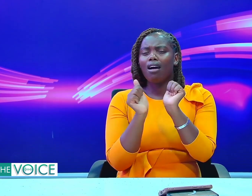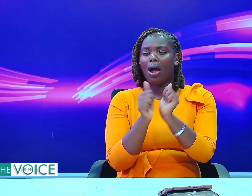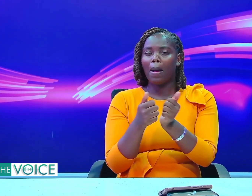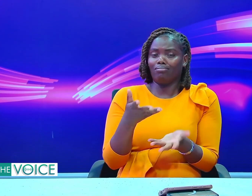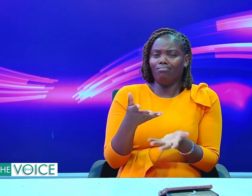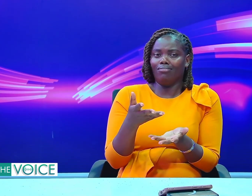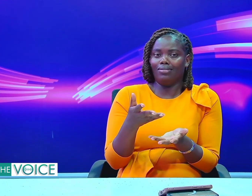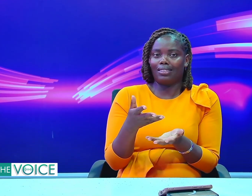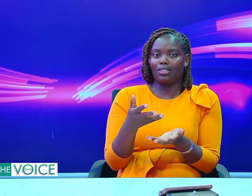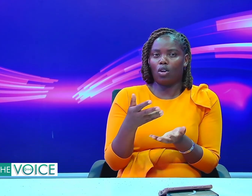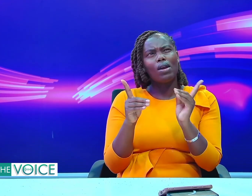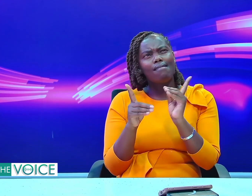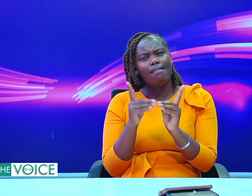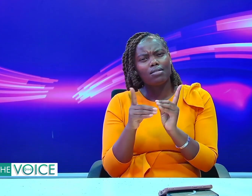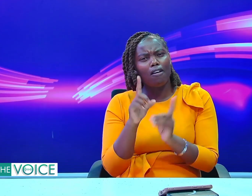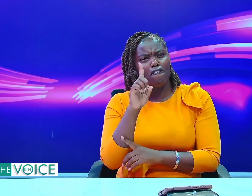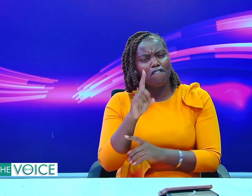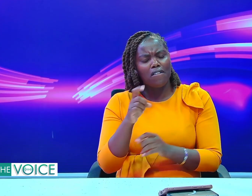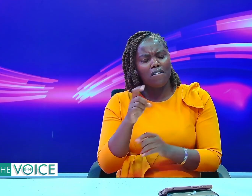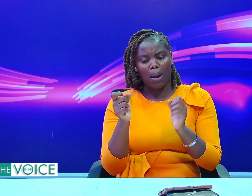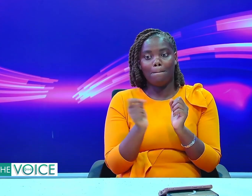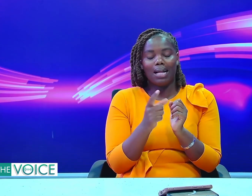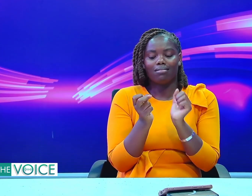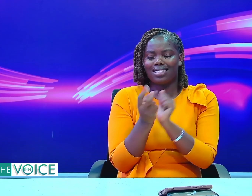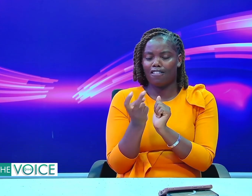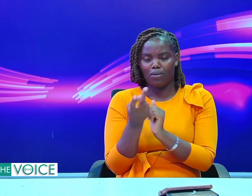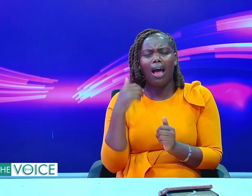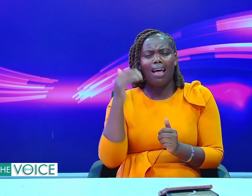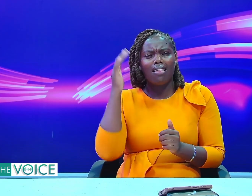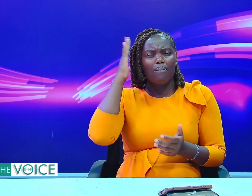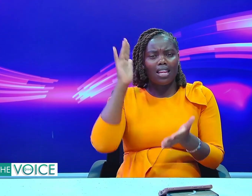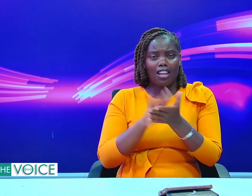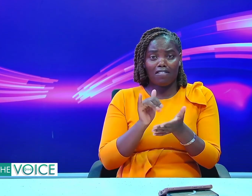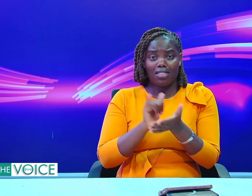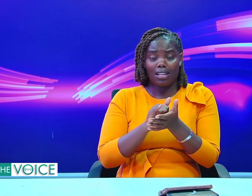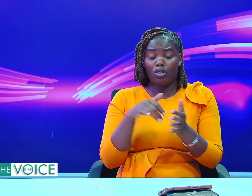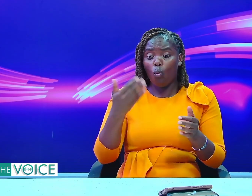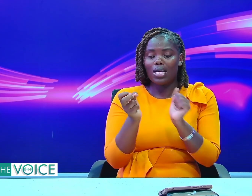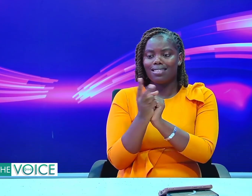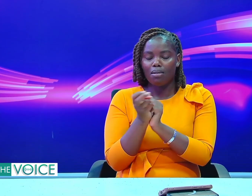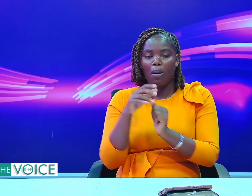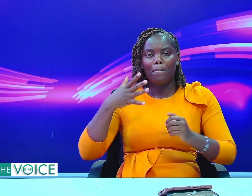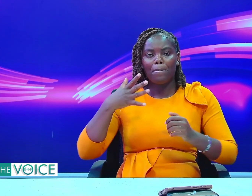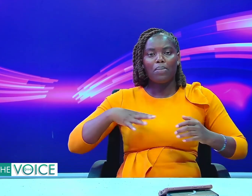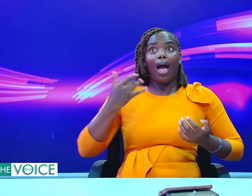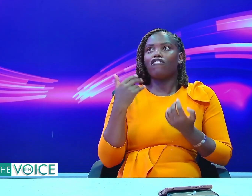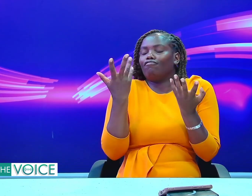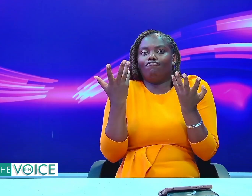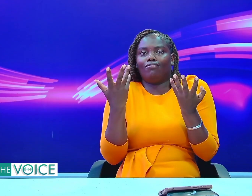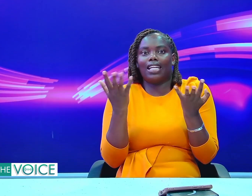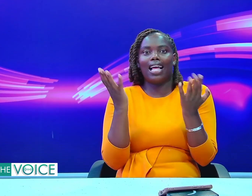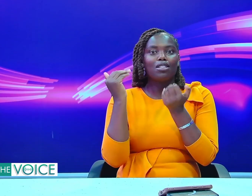during that time. One story in particular, I think it was on first in December, I believe.